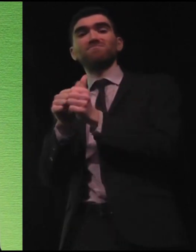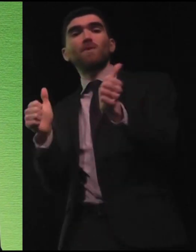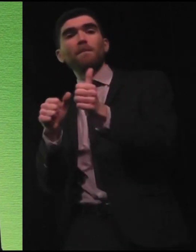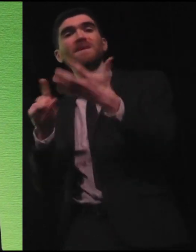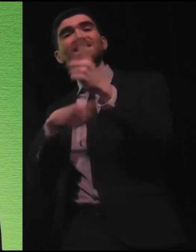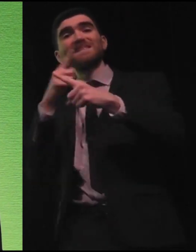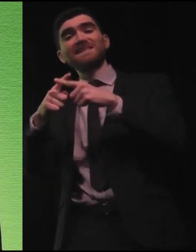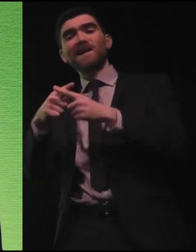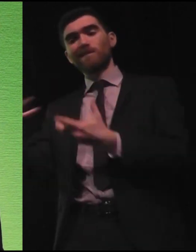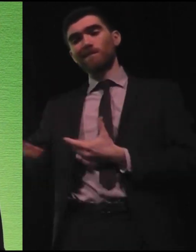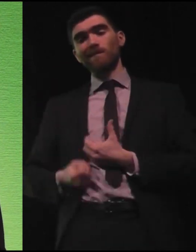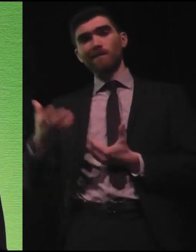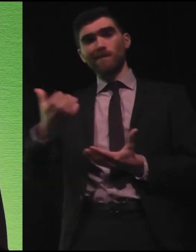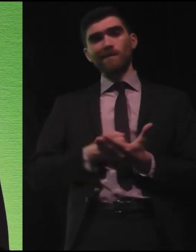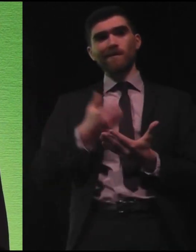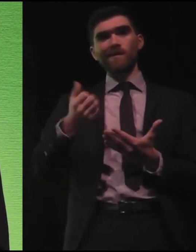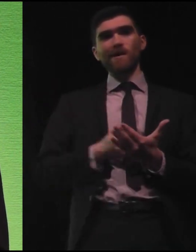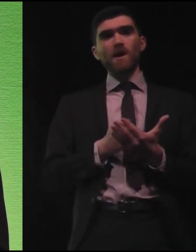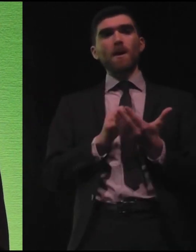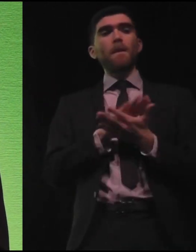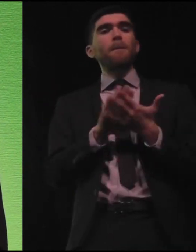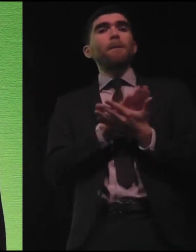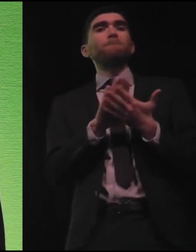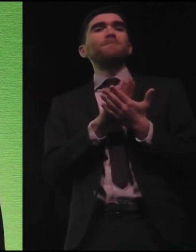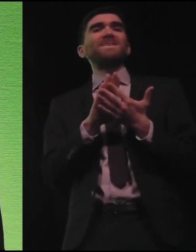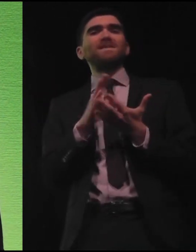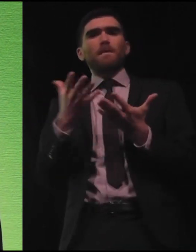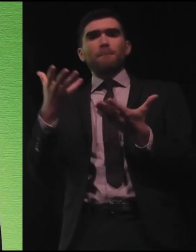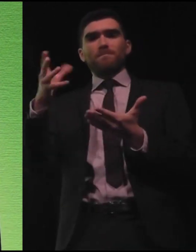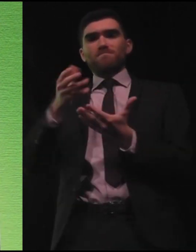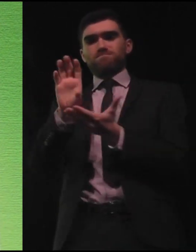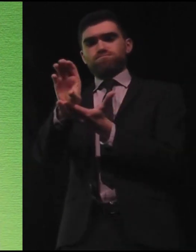levels of inequality in this country.